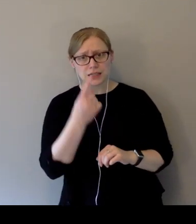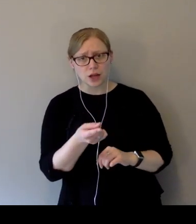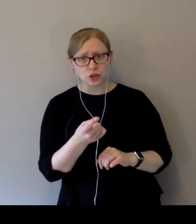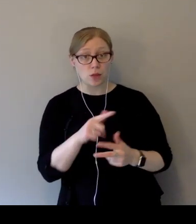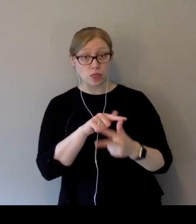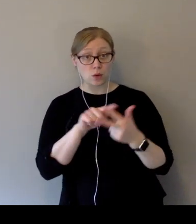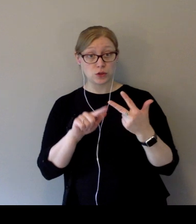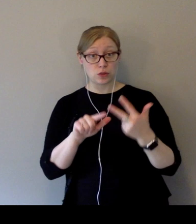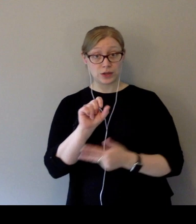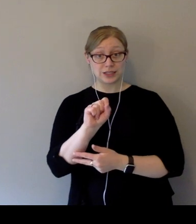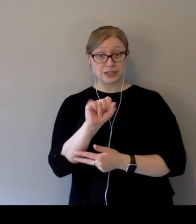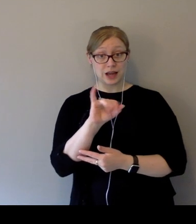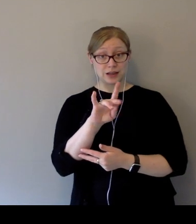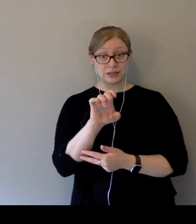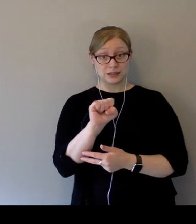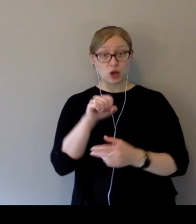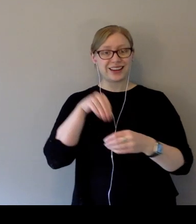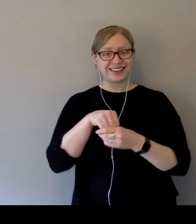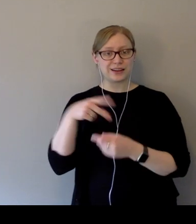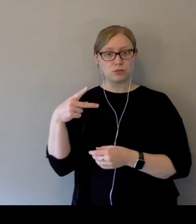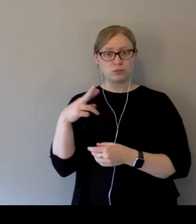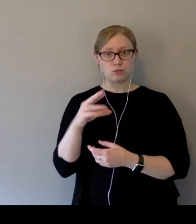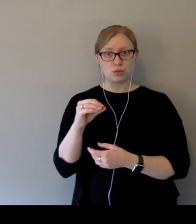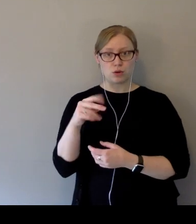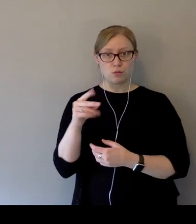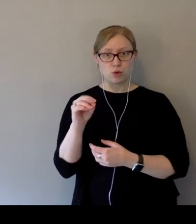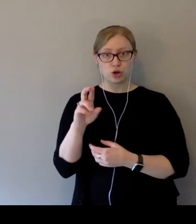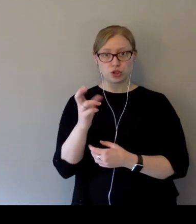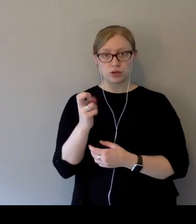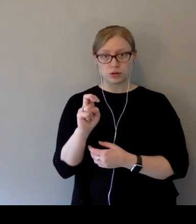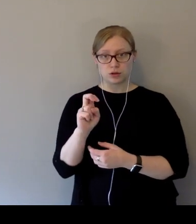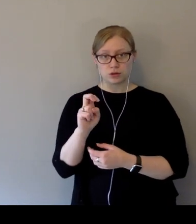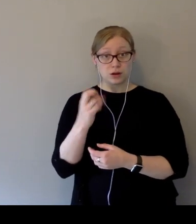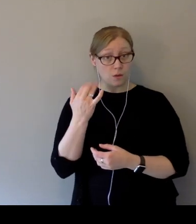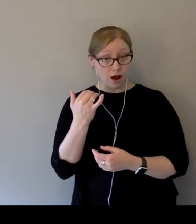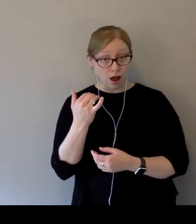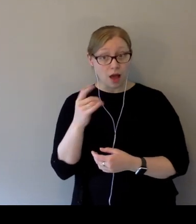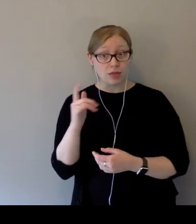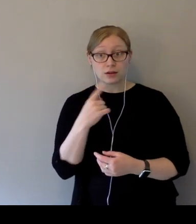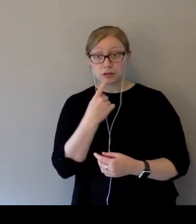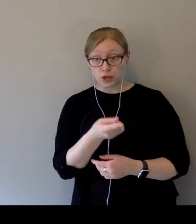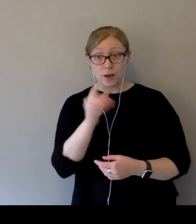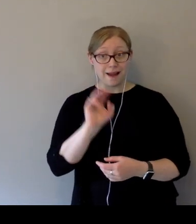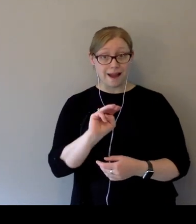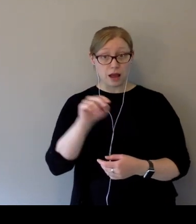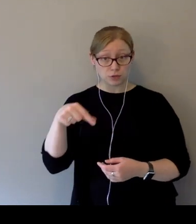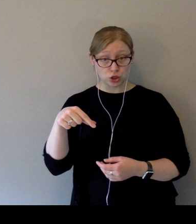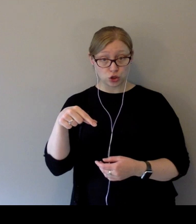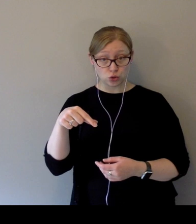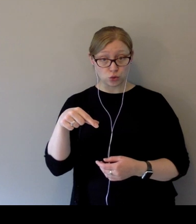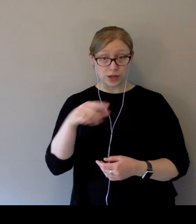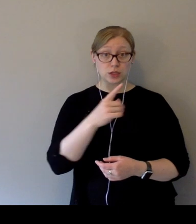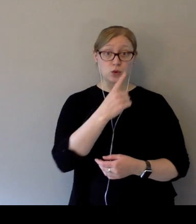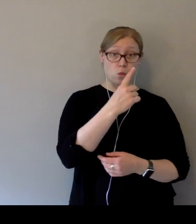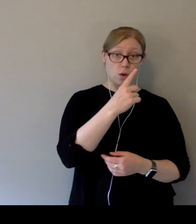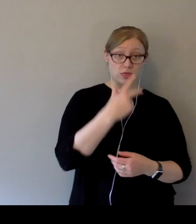sides are in proportion because they tell you that MQ is